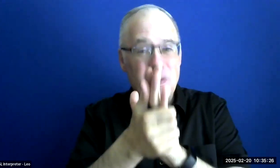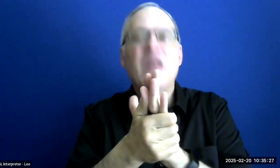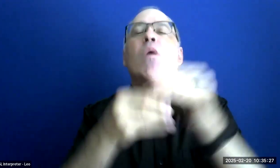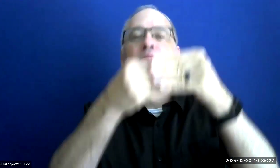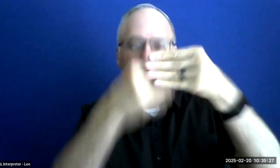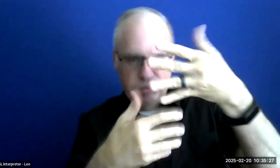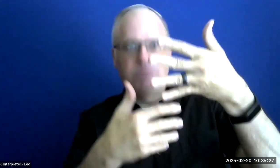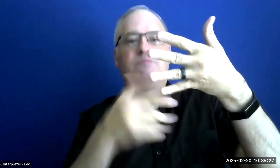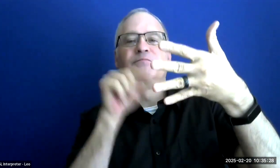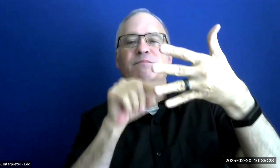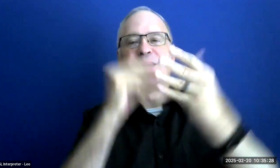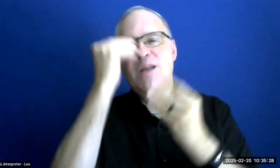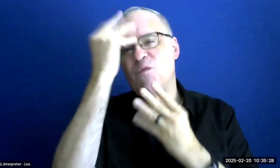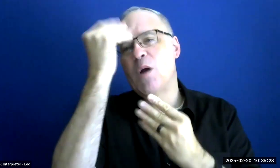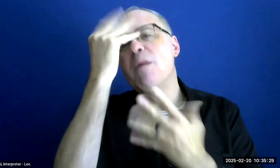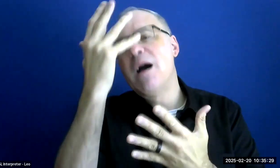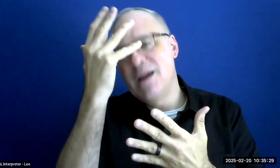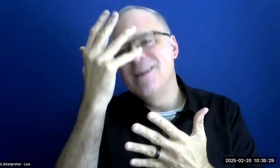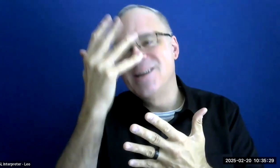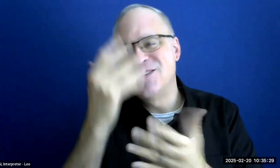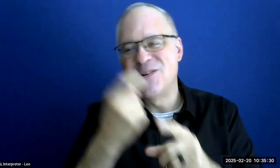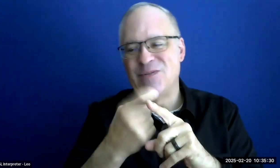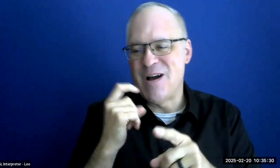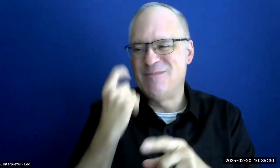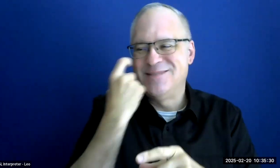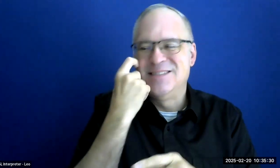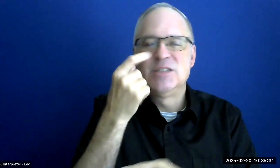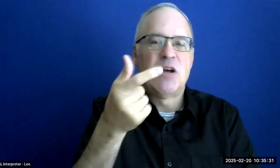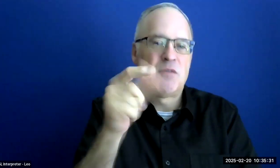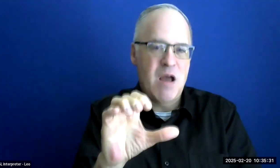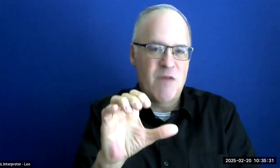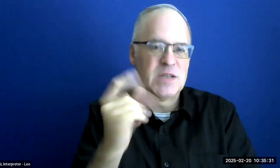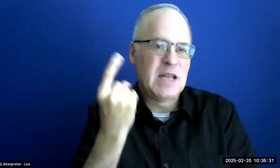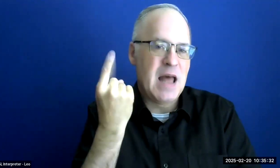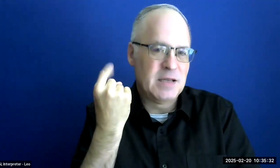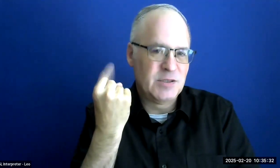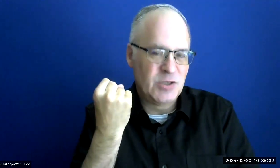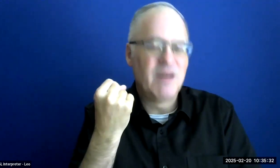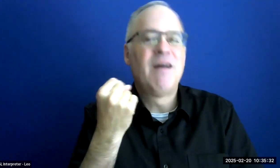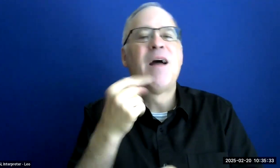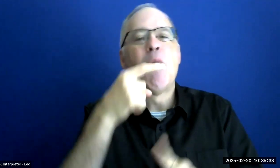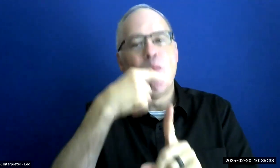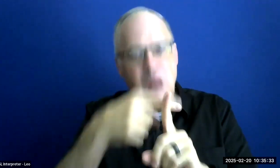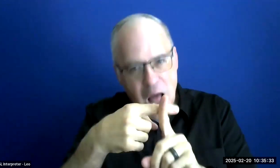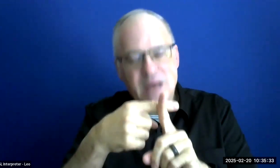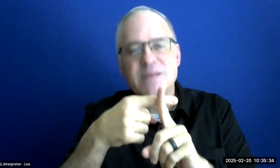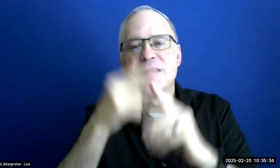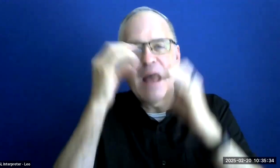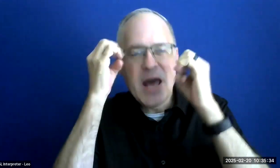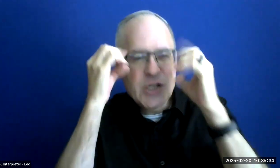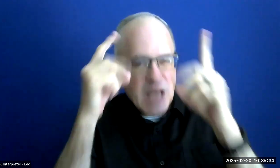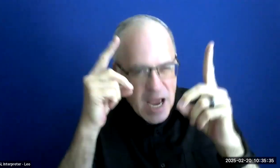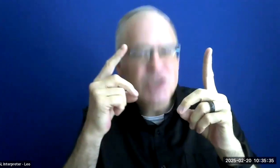will see the information that had convened at General Conference, as well as the educational information that we have placed